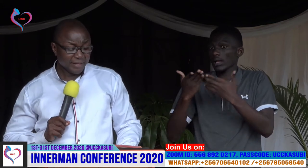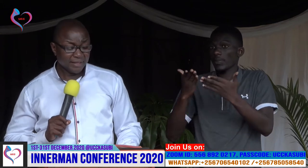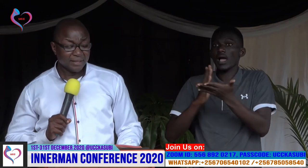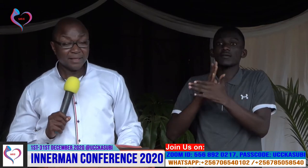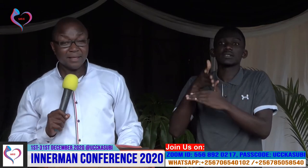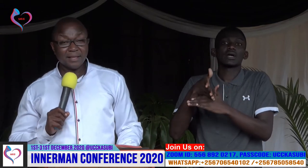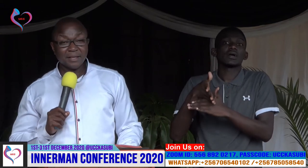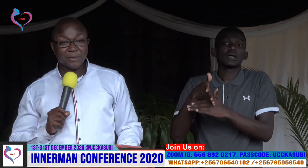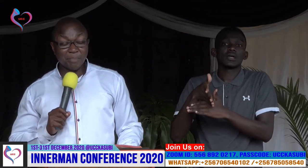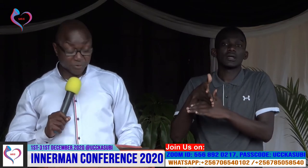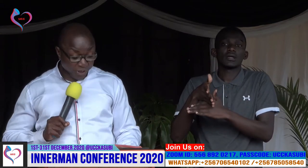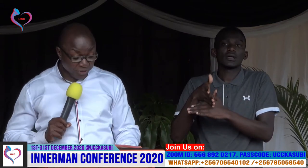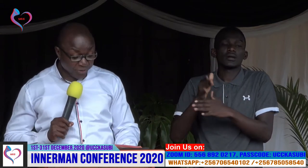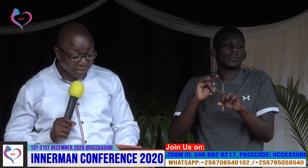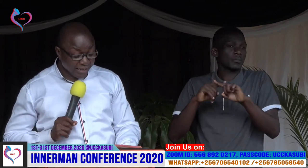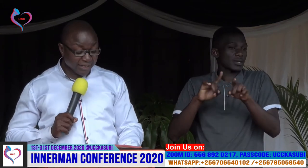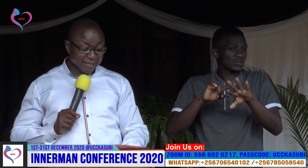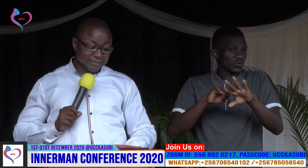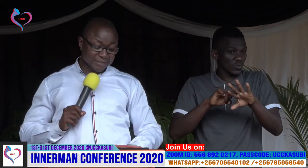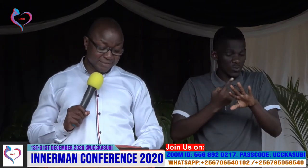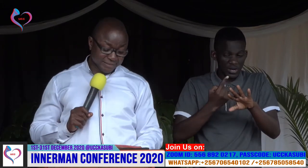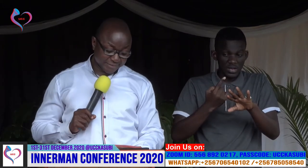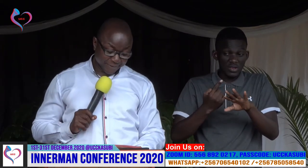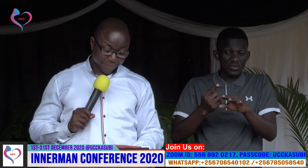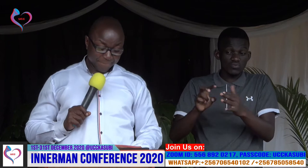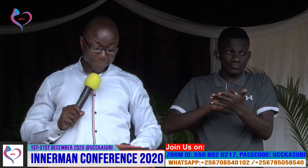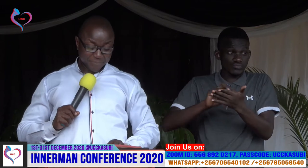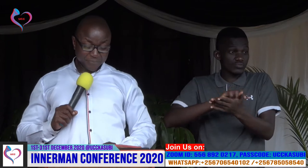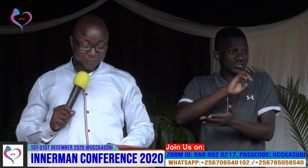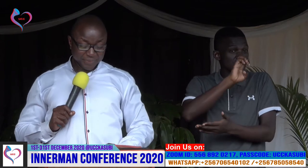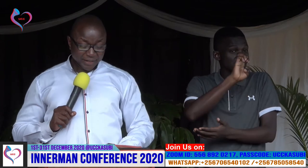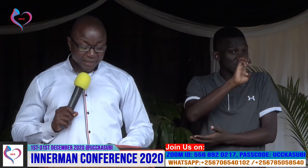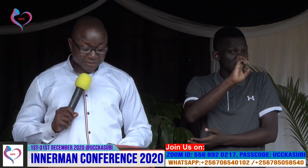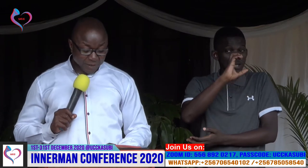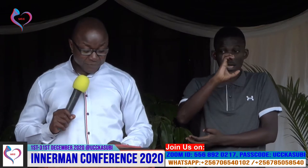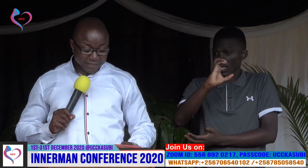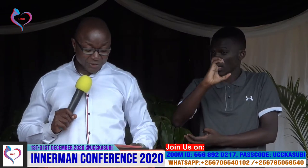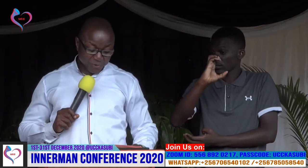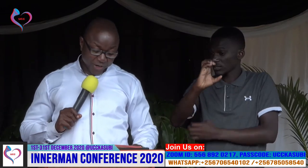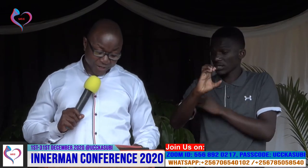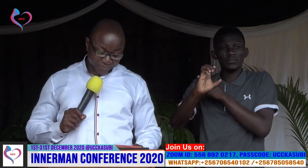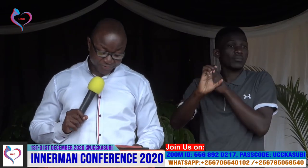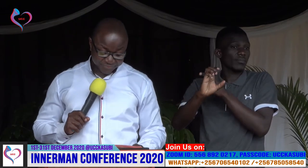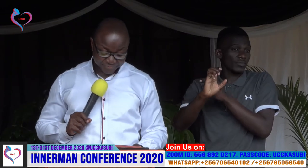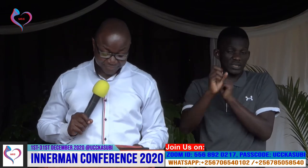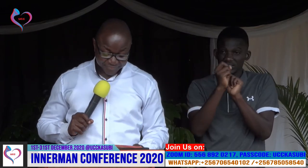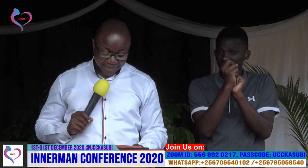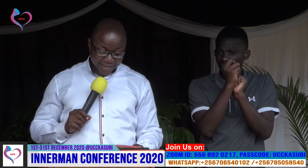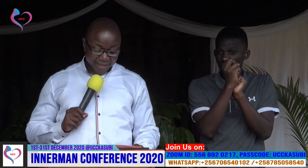hereafter. But when you read in Ecclesiastes, the chapter is 12.